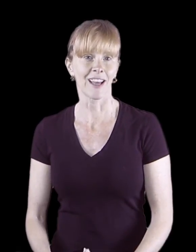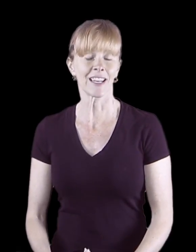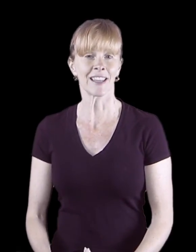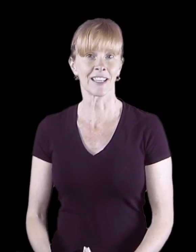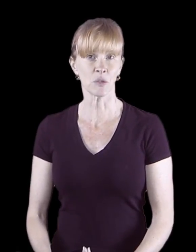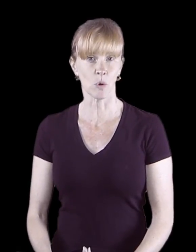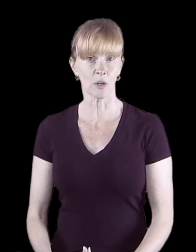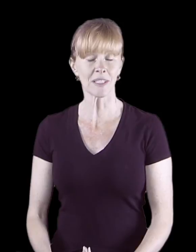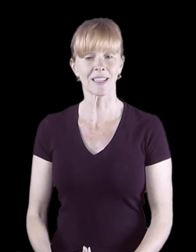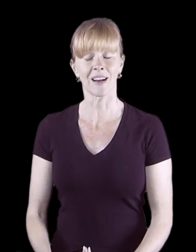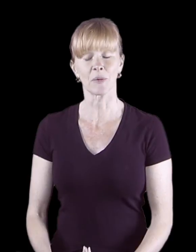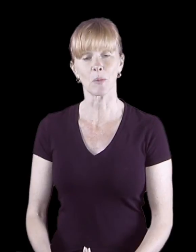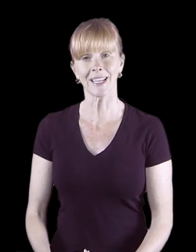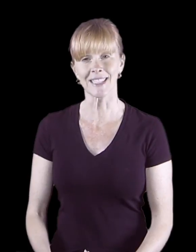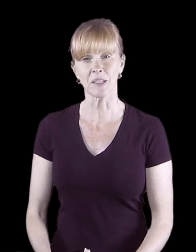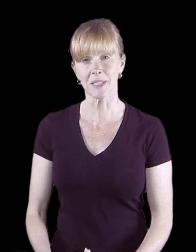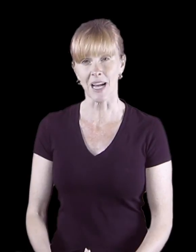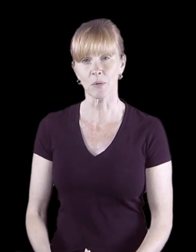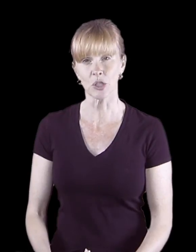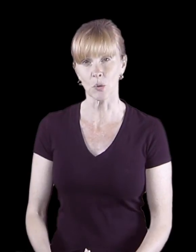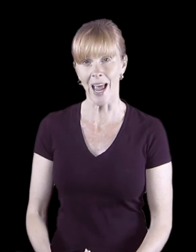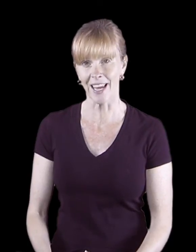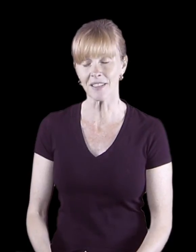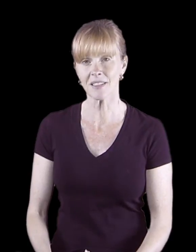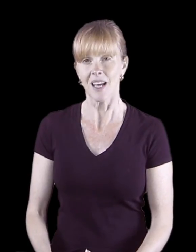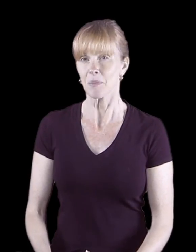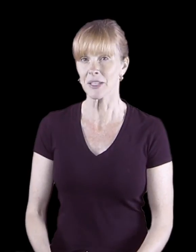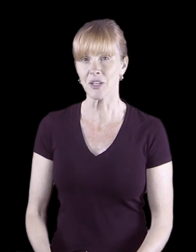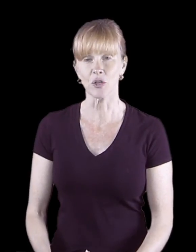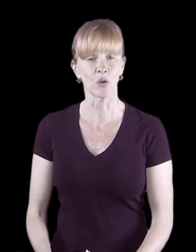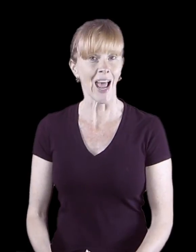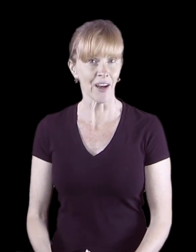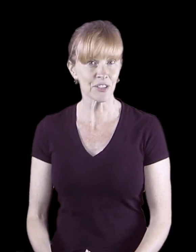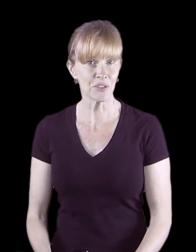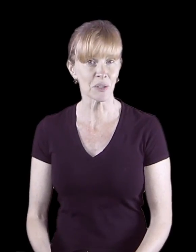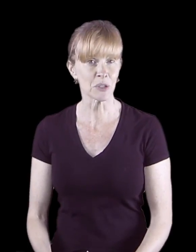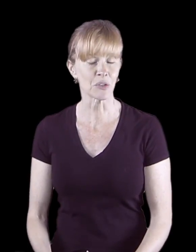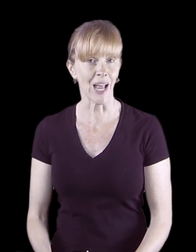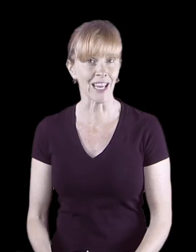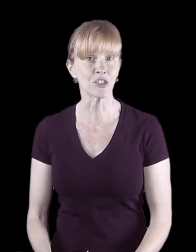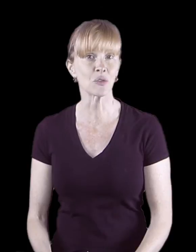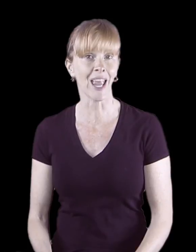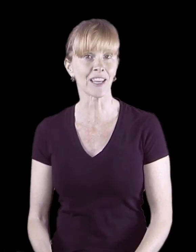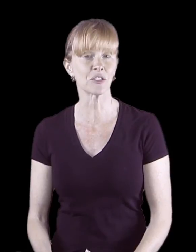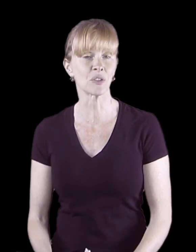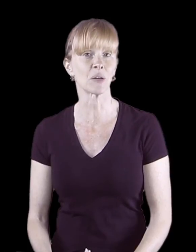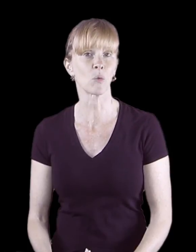that these words, you might see them signed with two hands. Please note you don't have to do them with two hands. You can do them with